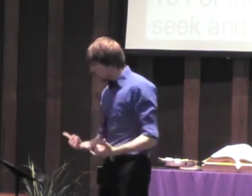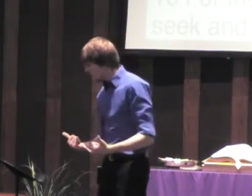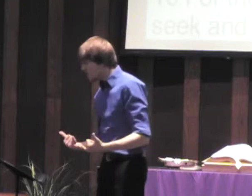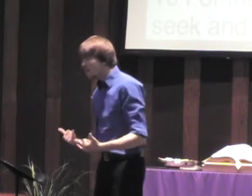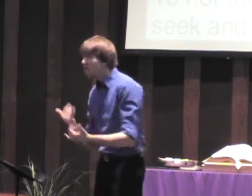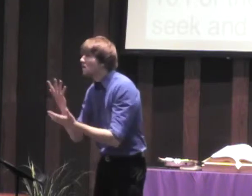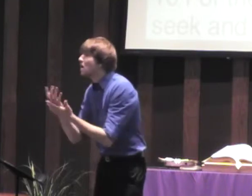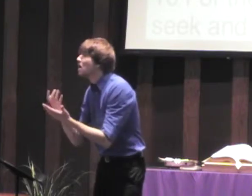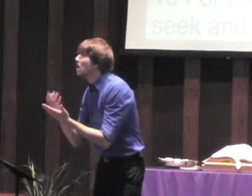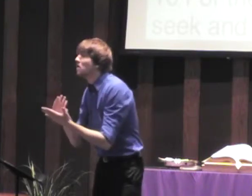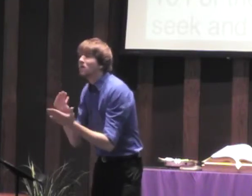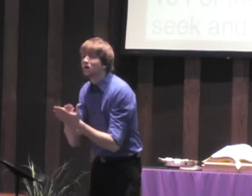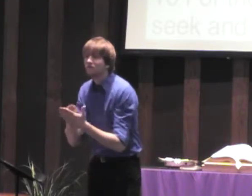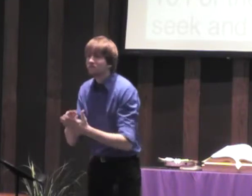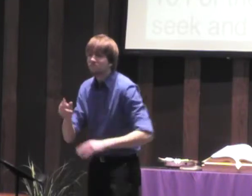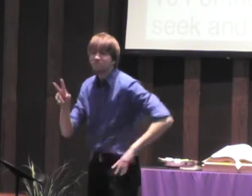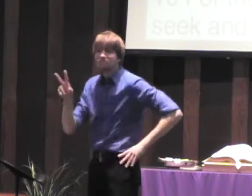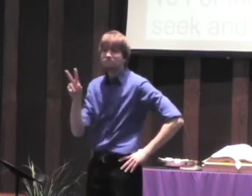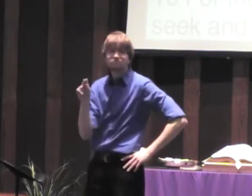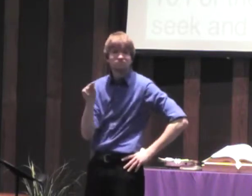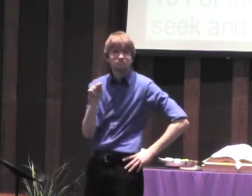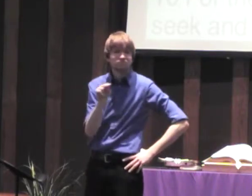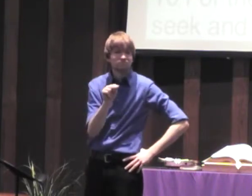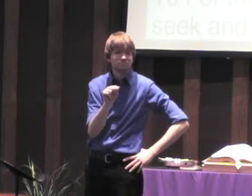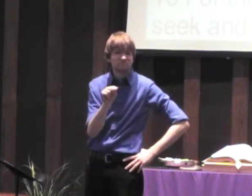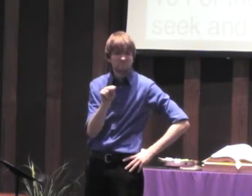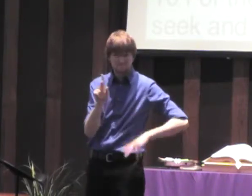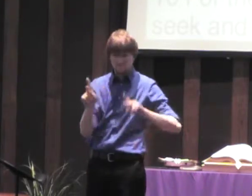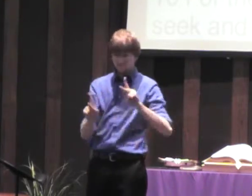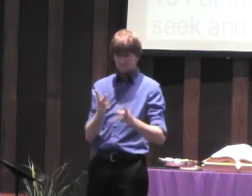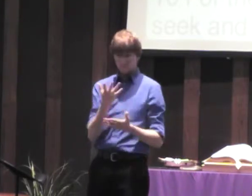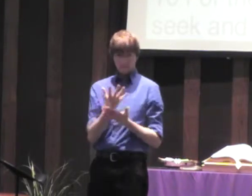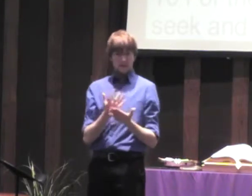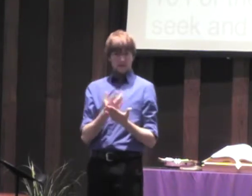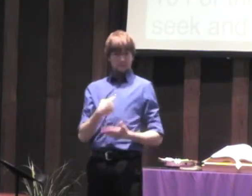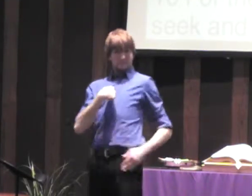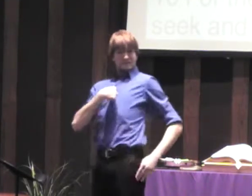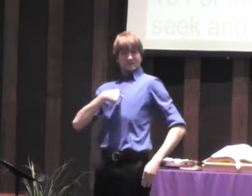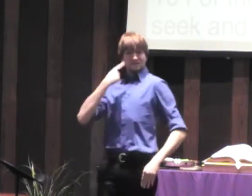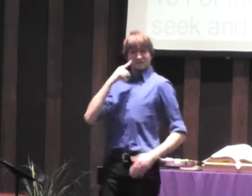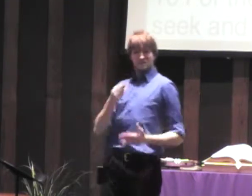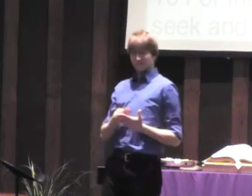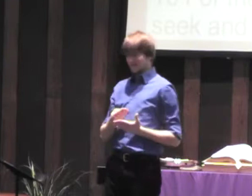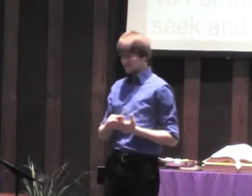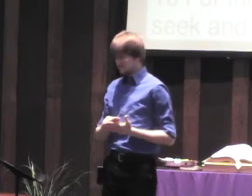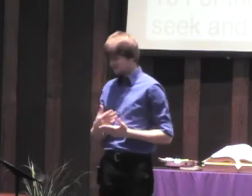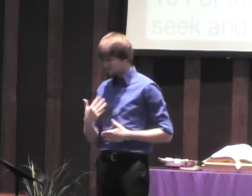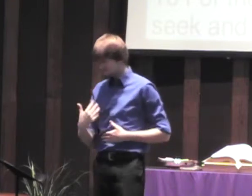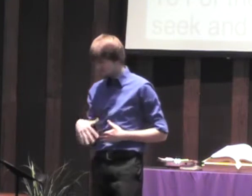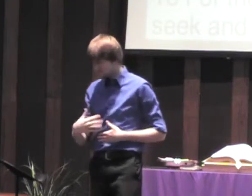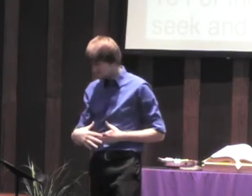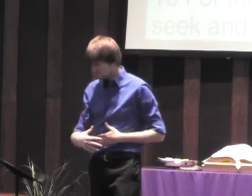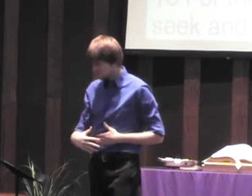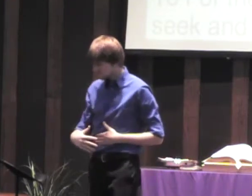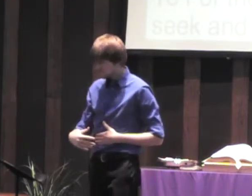And now, I don't have to work that hard. I don't beg for money. People beg me for